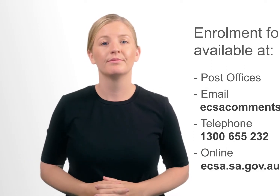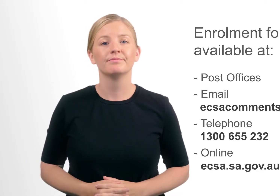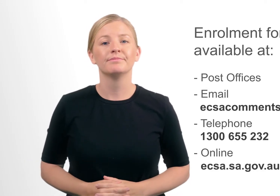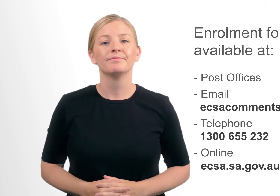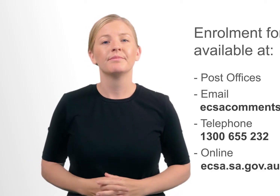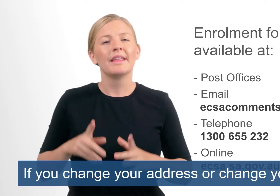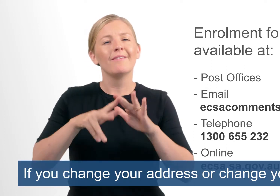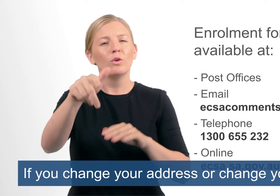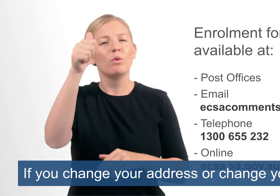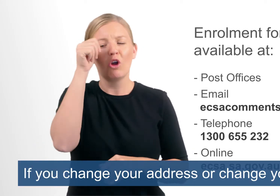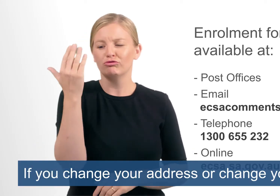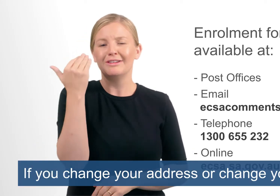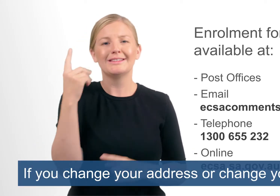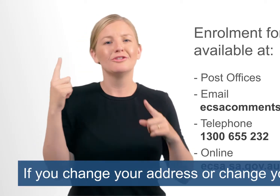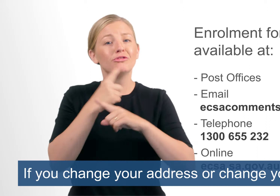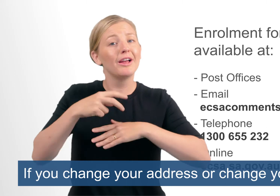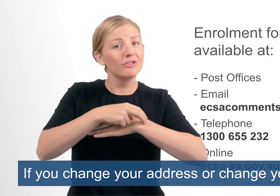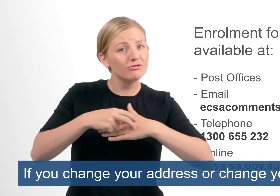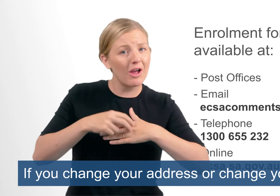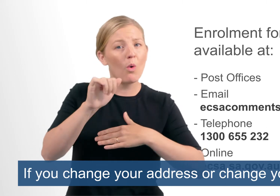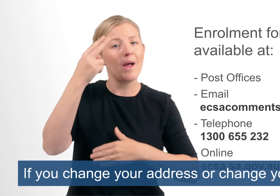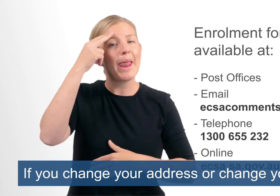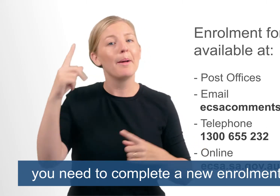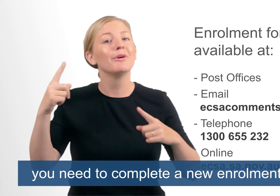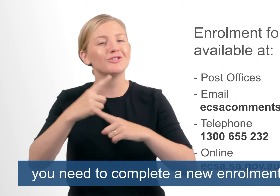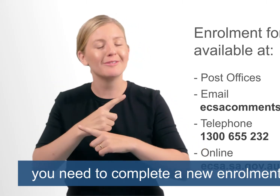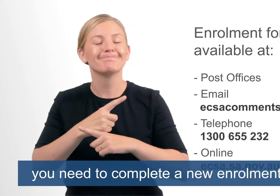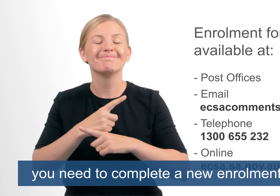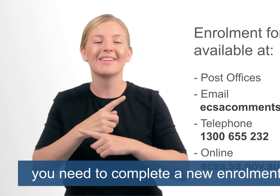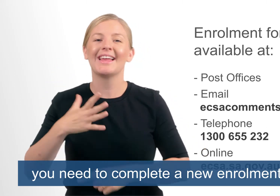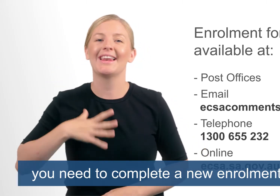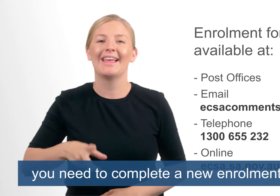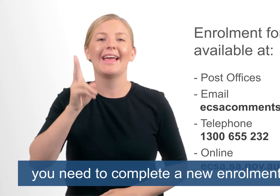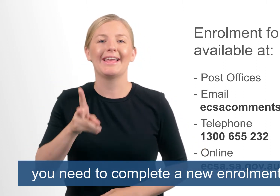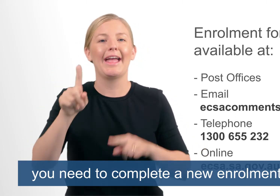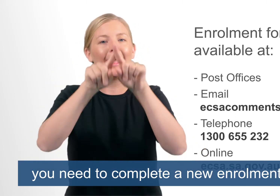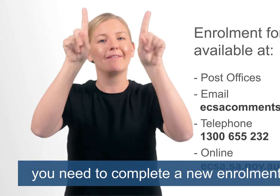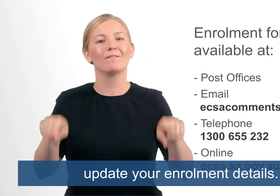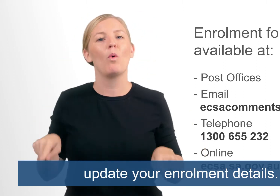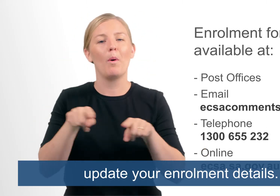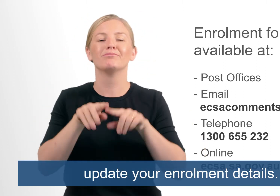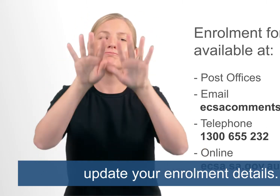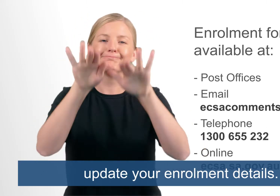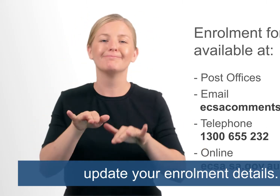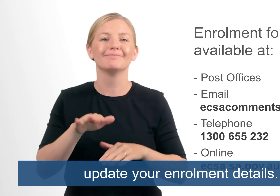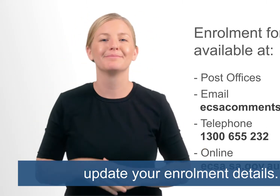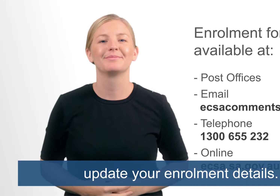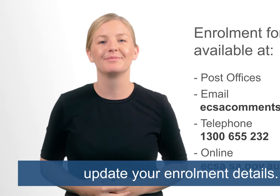If you change your address or change your name, you need to complete a new enrolment form to update your enrolment